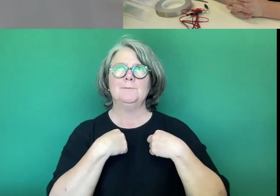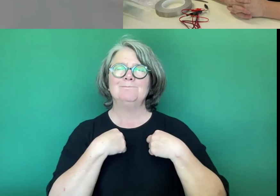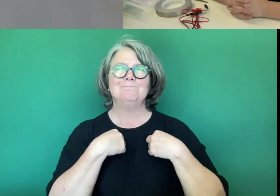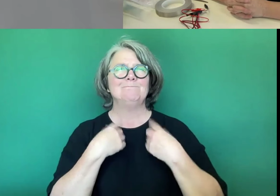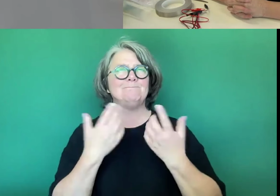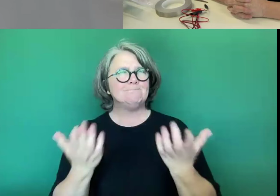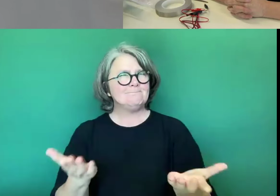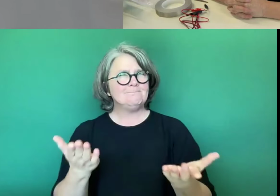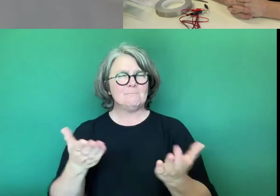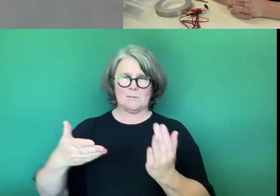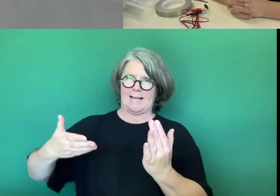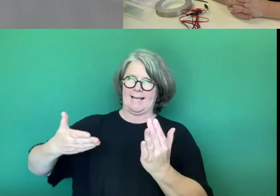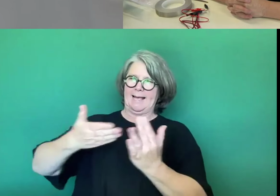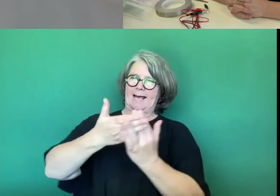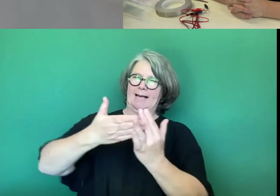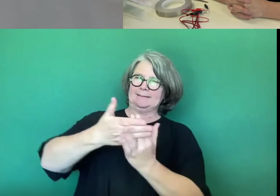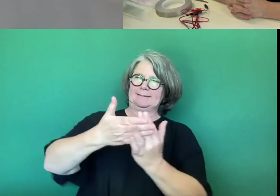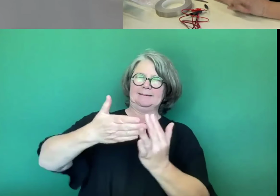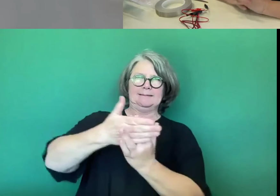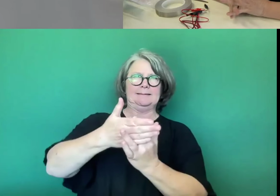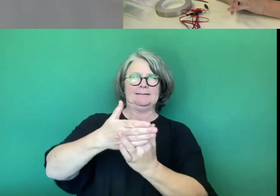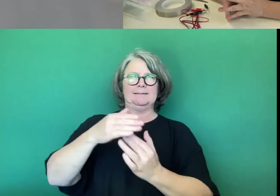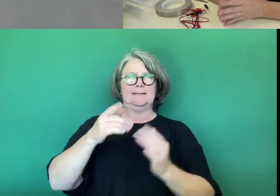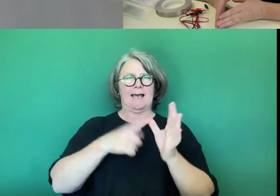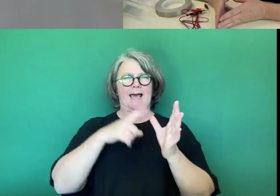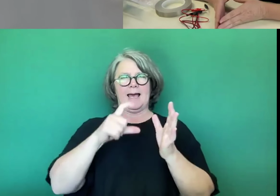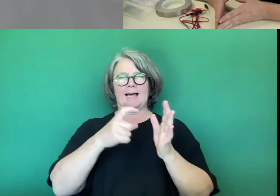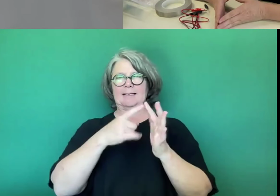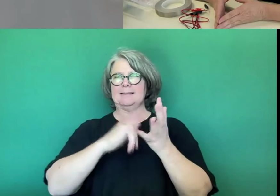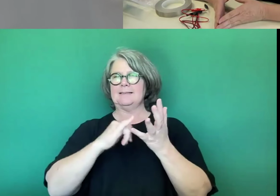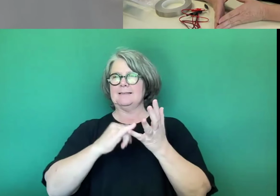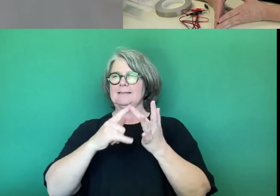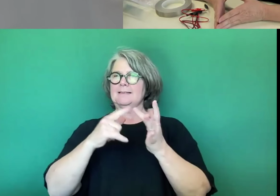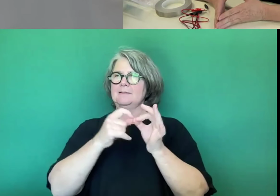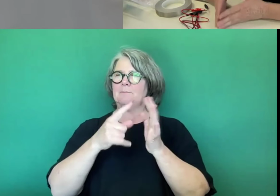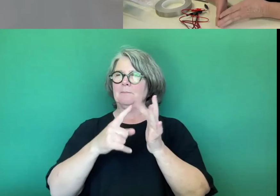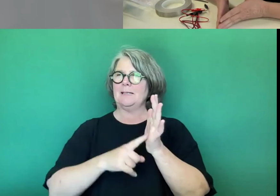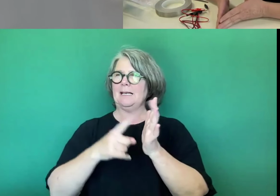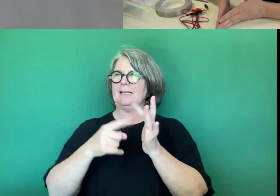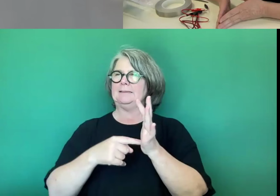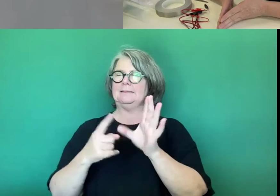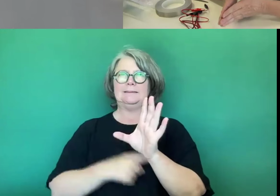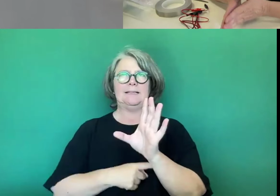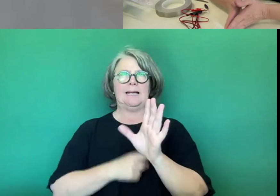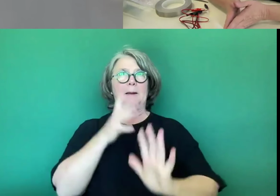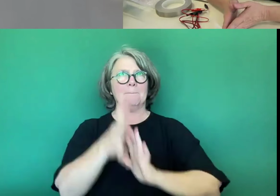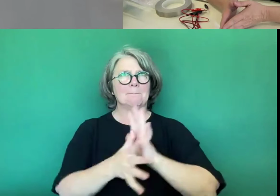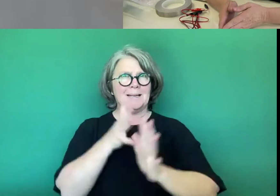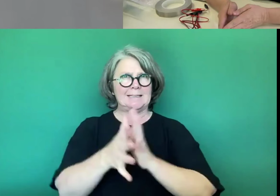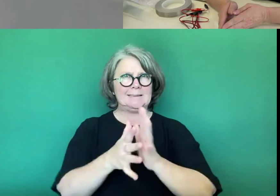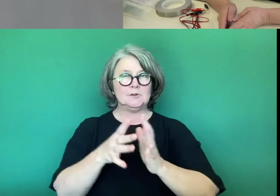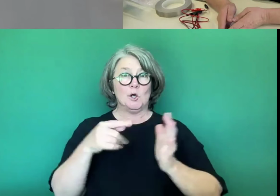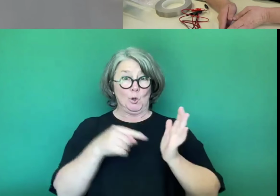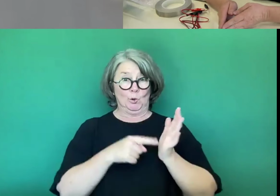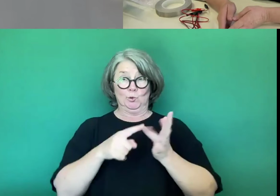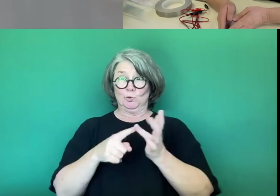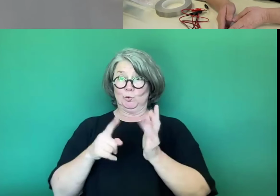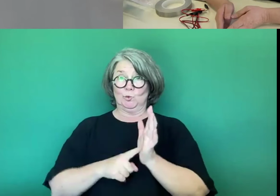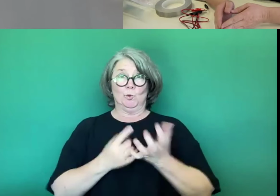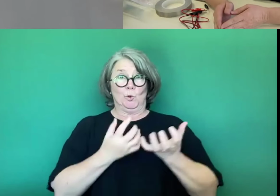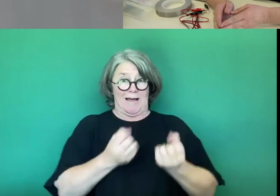accessibility is about how we design the tools. So traditionally, it's very difficult for a number of people to